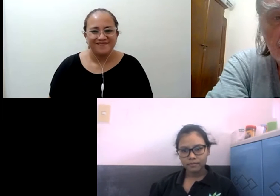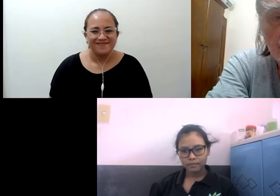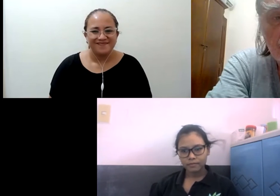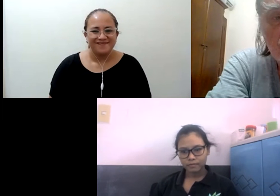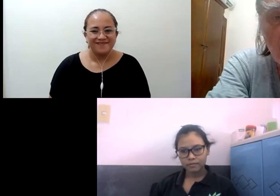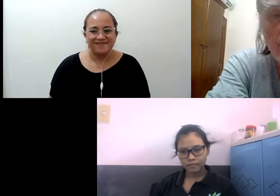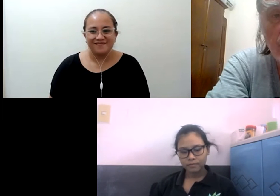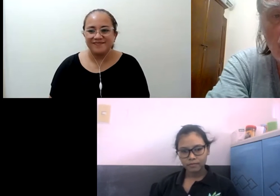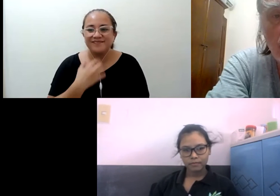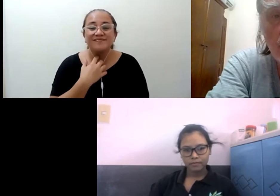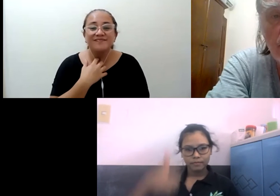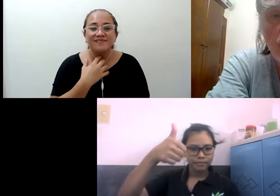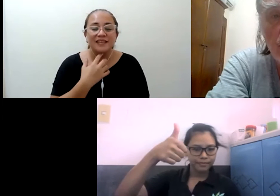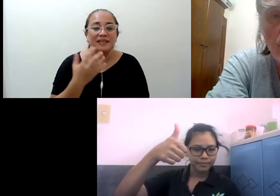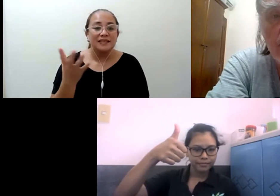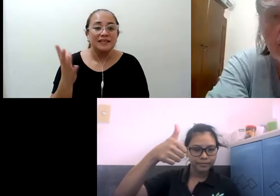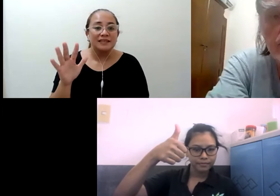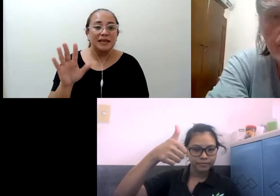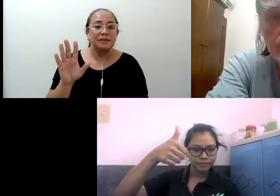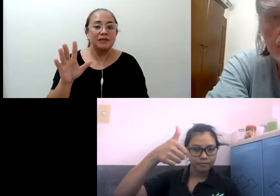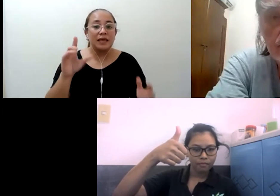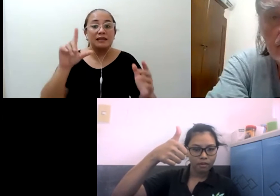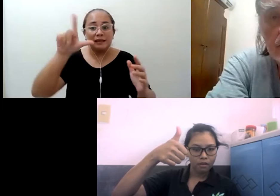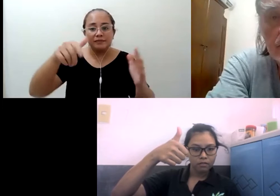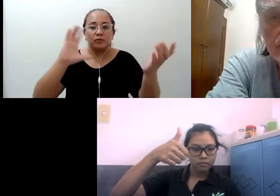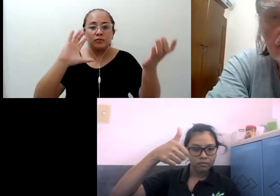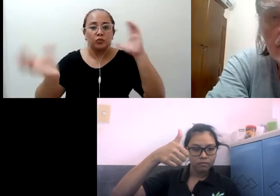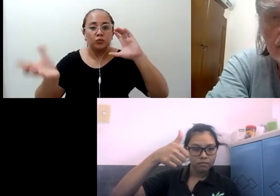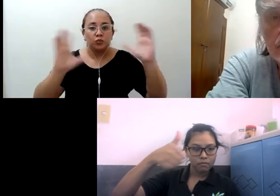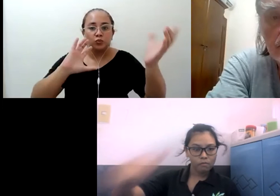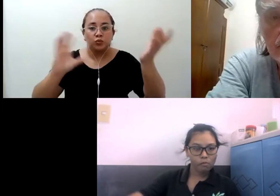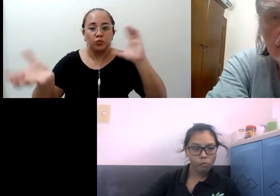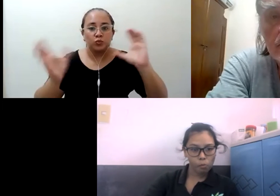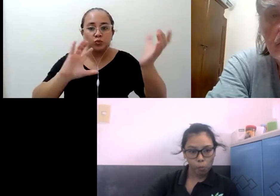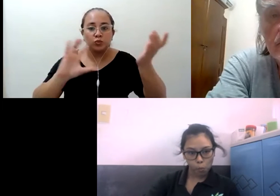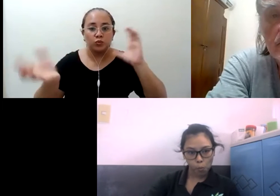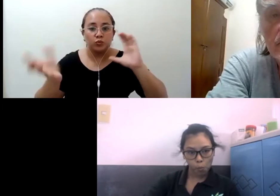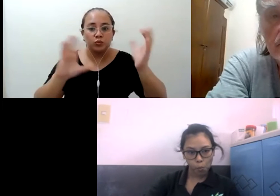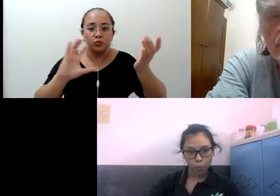All right, Hero. And then we'll compare. Okay.